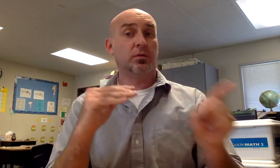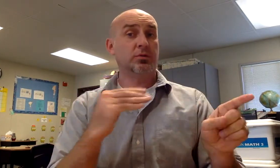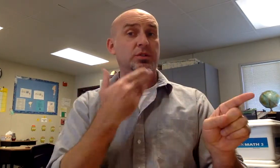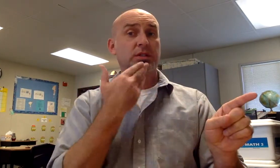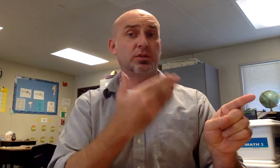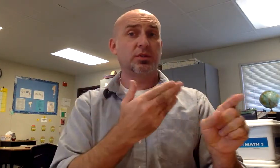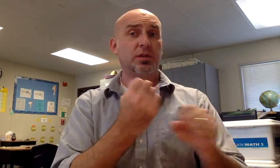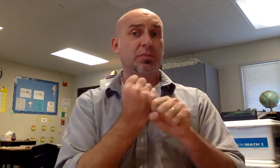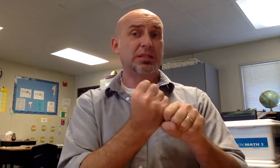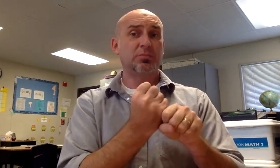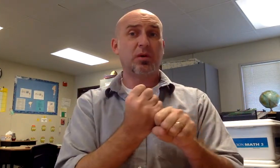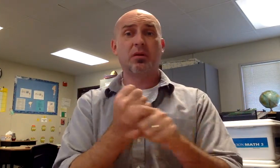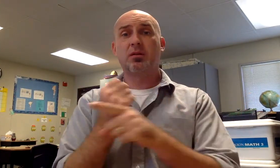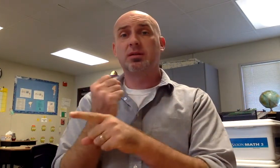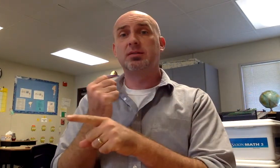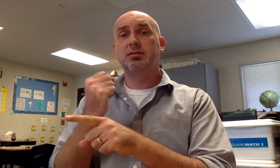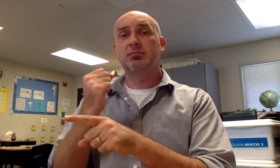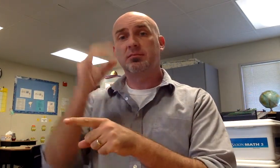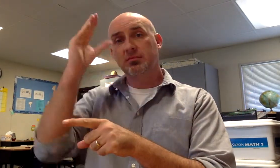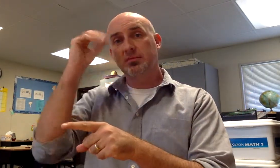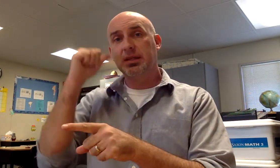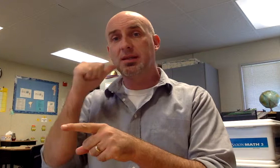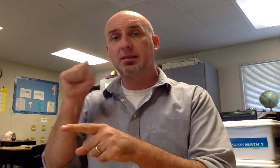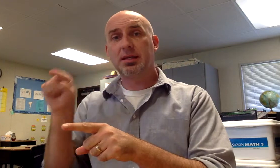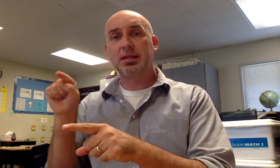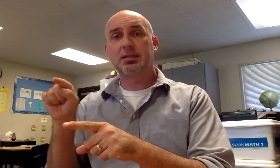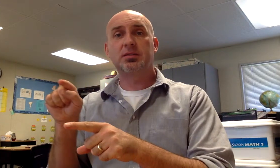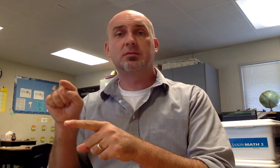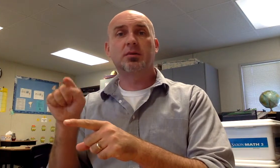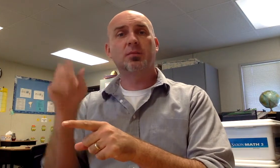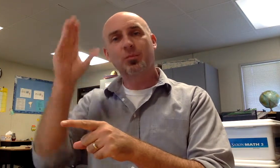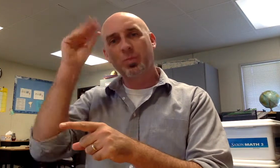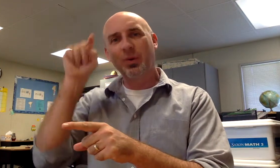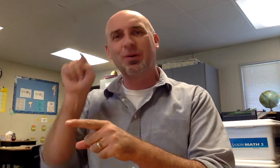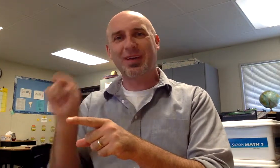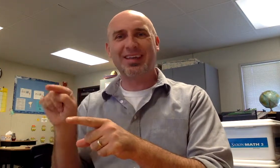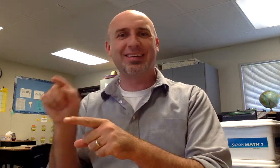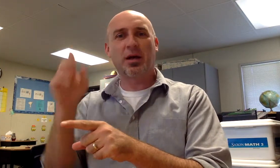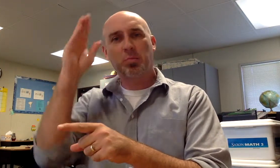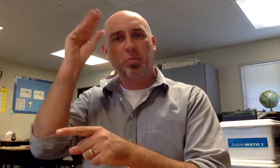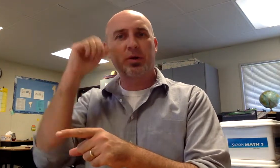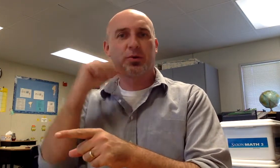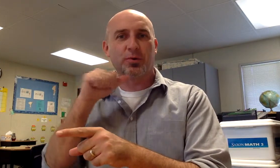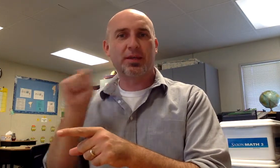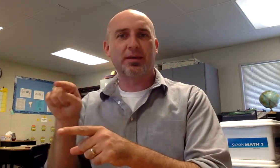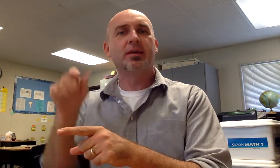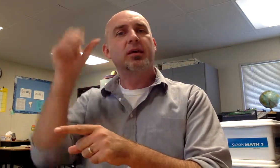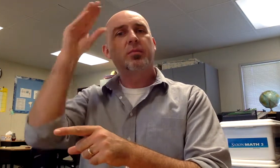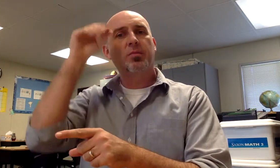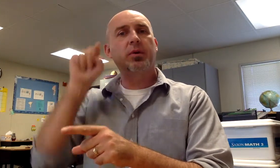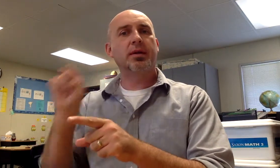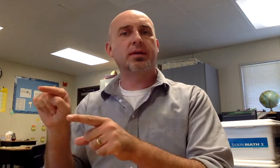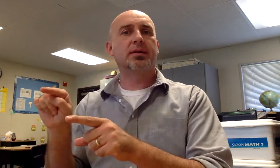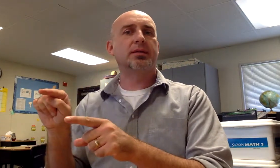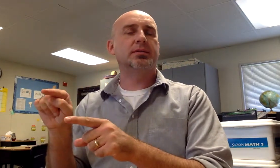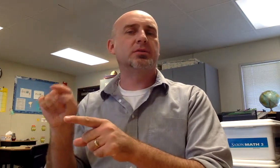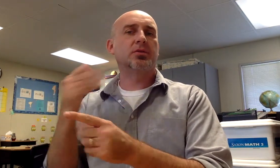she is good at baseball, and he is, not boy, girl, he is good